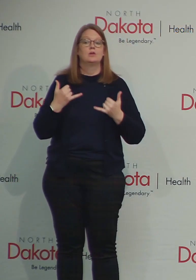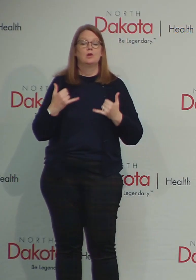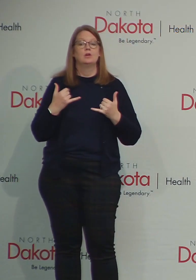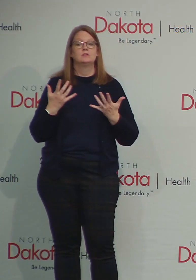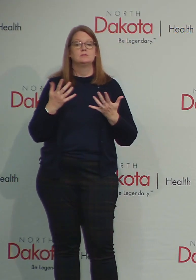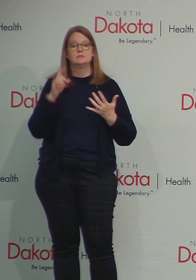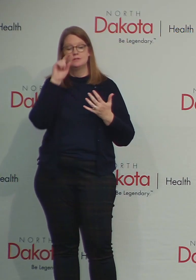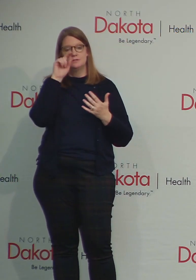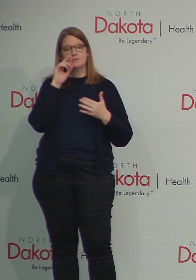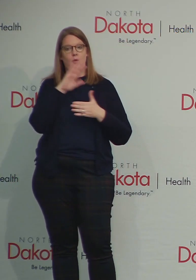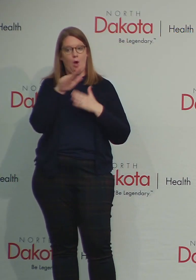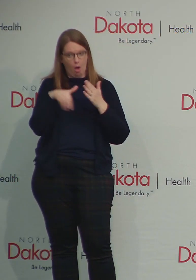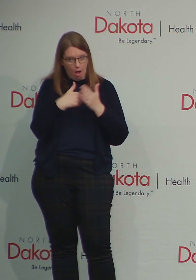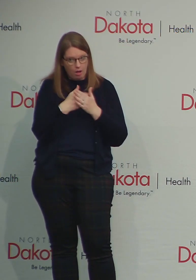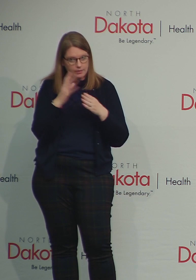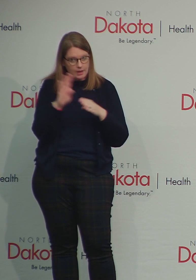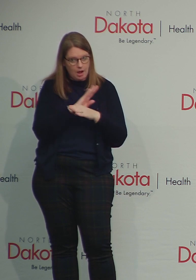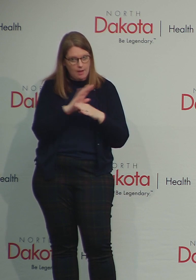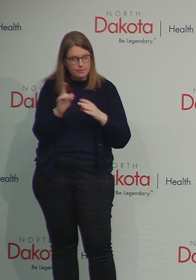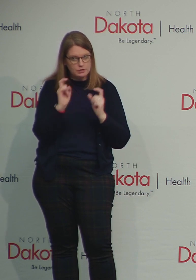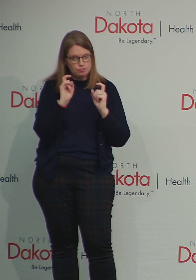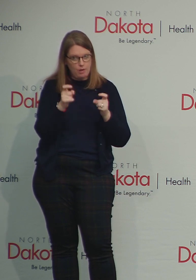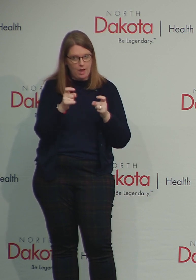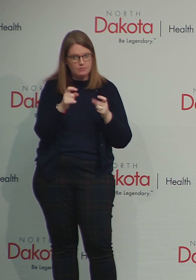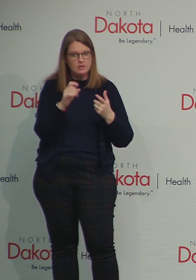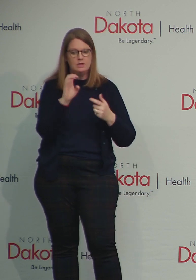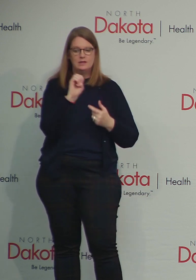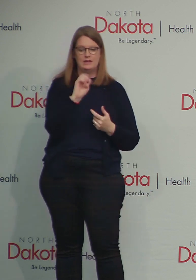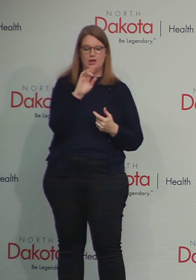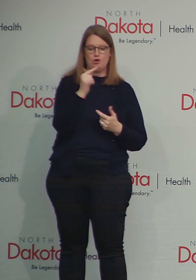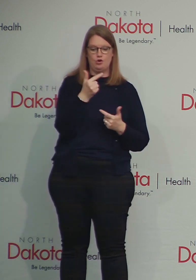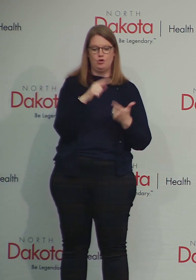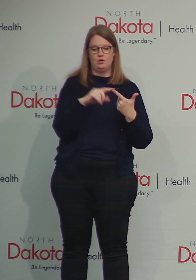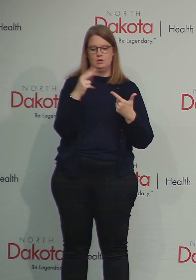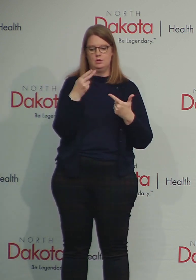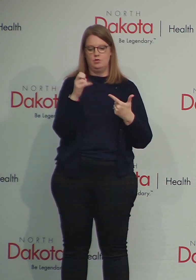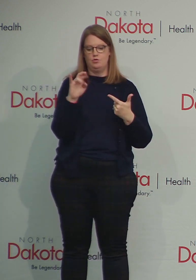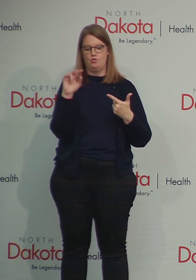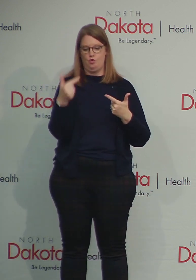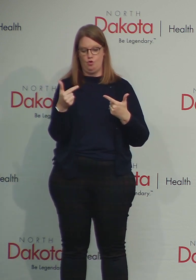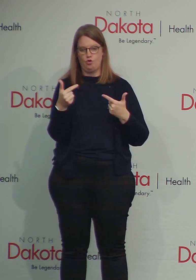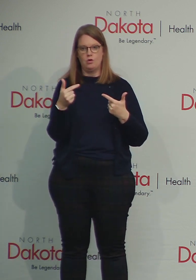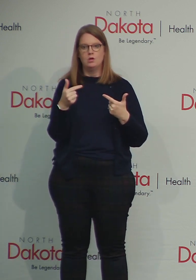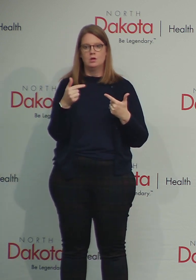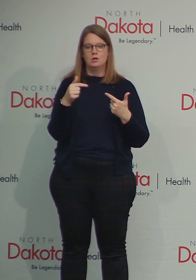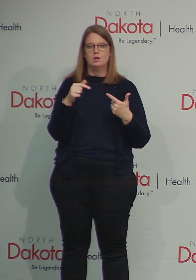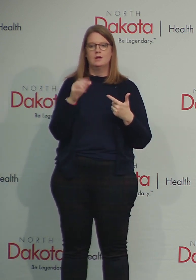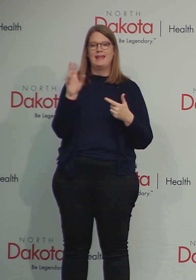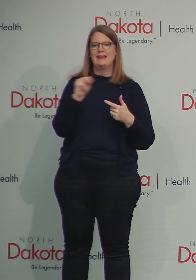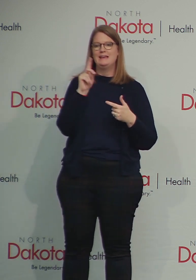all Commerce grant programs, including the ERG and the HERG, you can go to